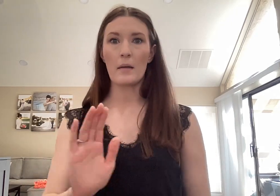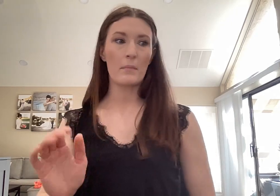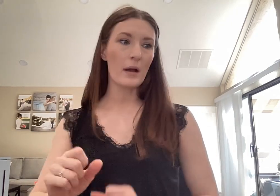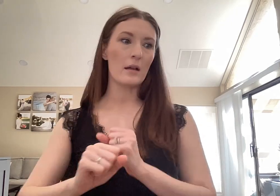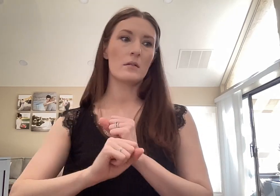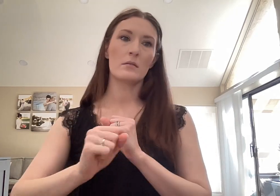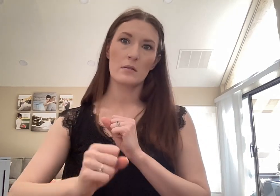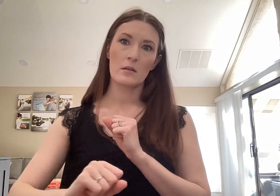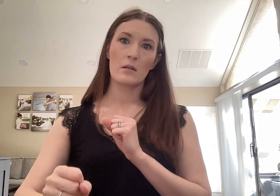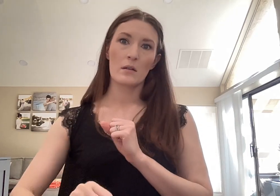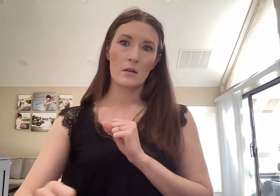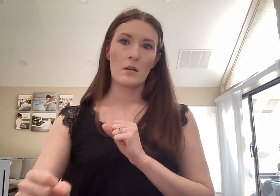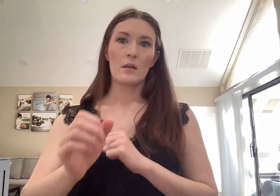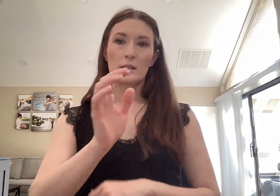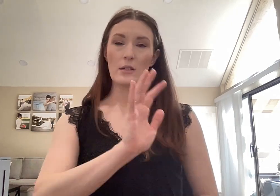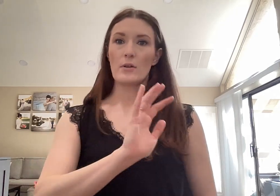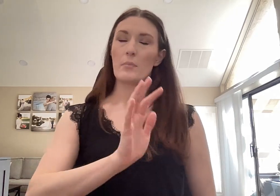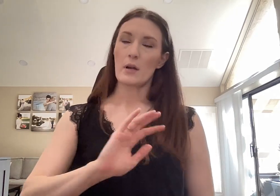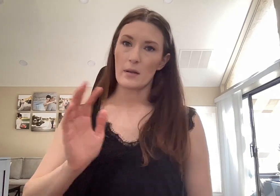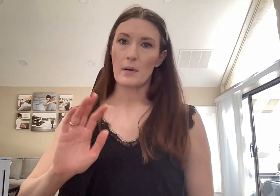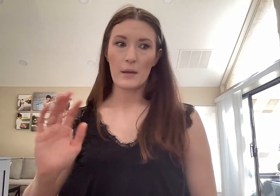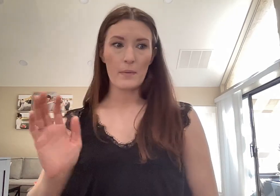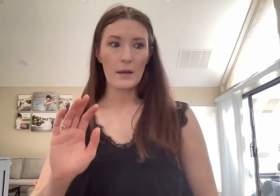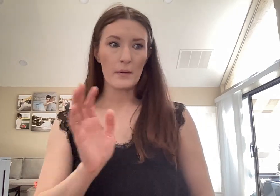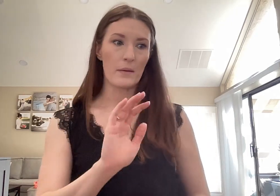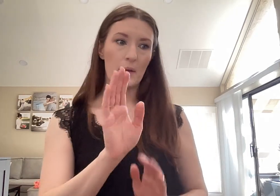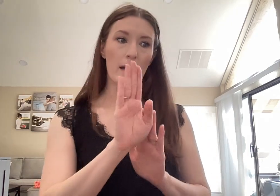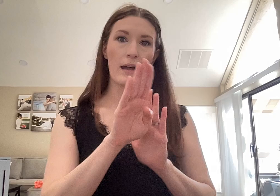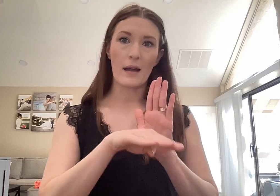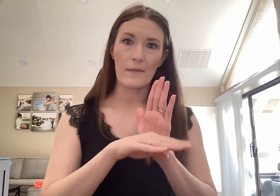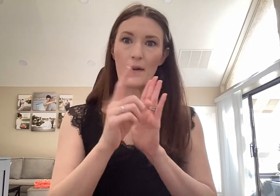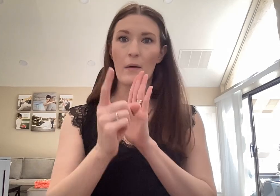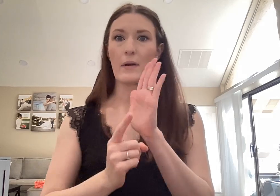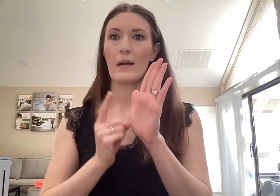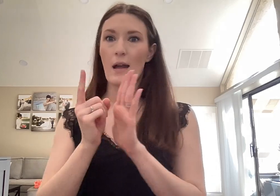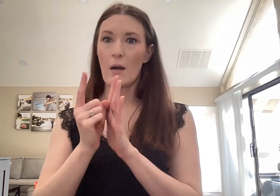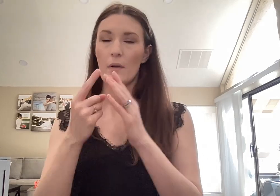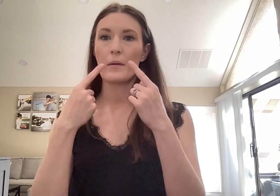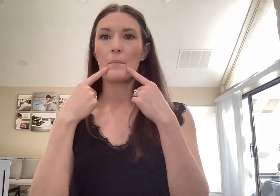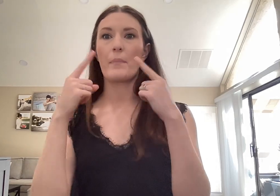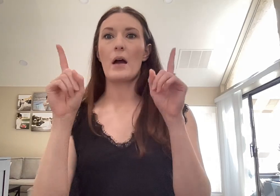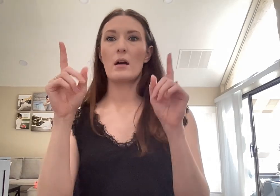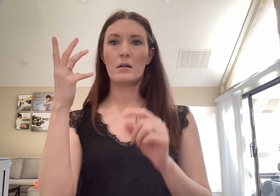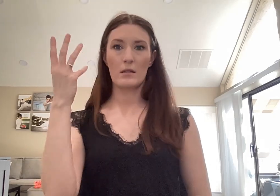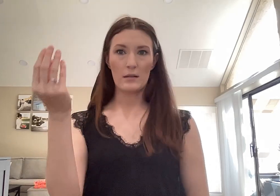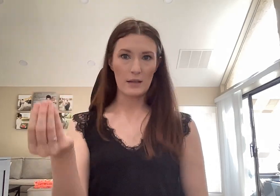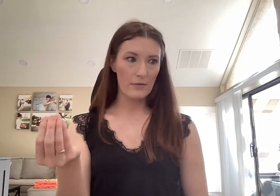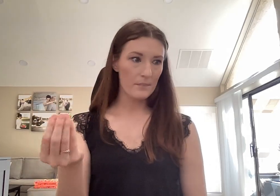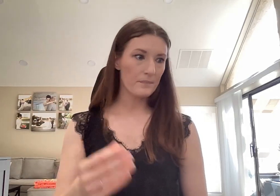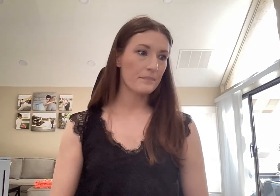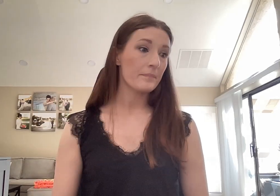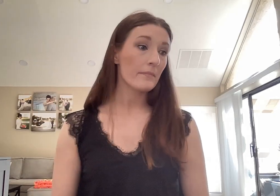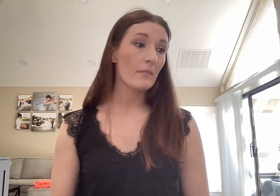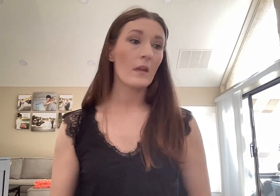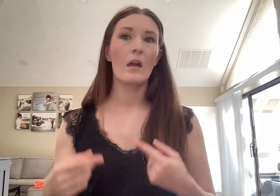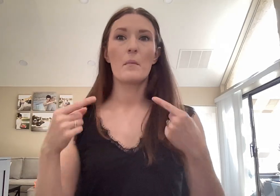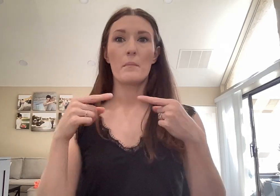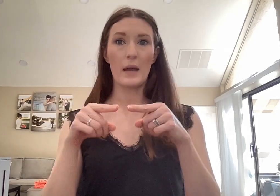bye, exaggerate, bye, bye, bye, bye, bye, half hour, leave.